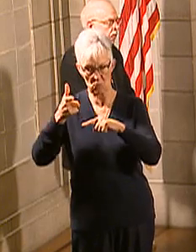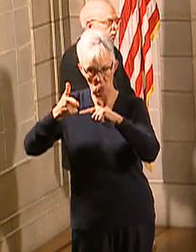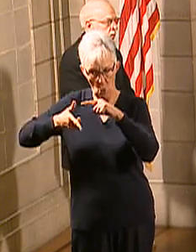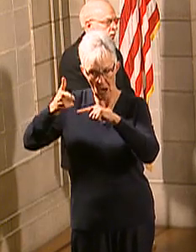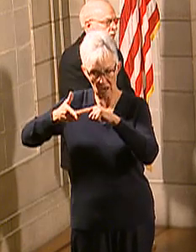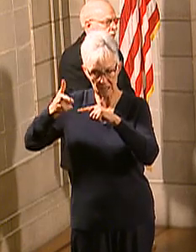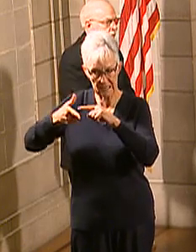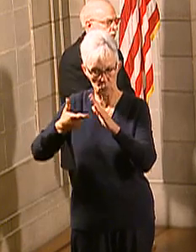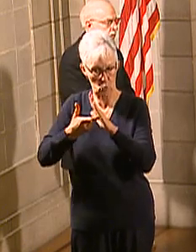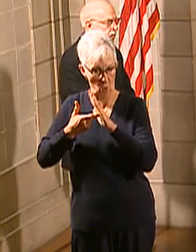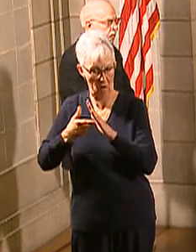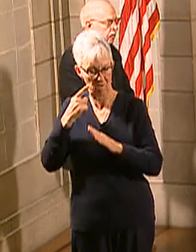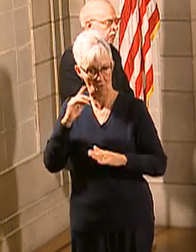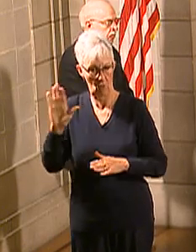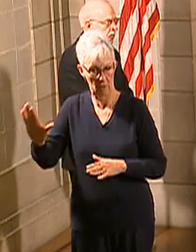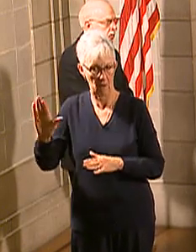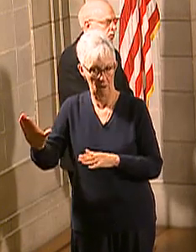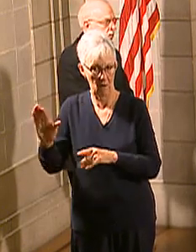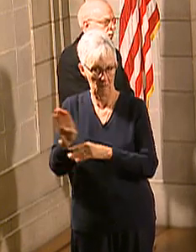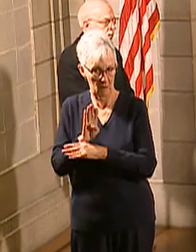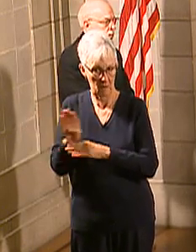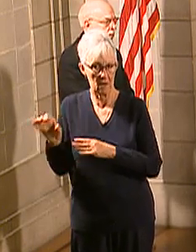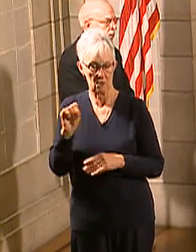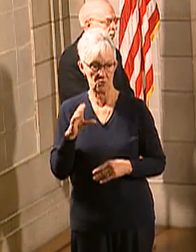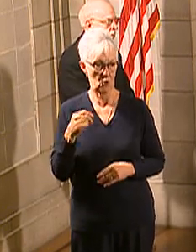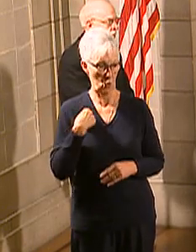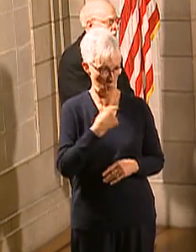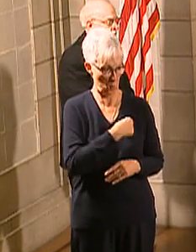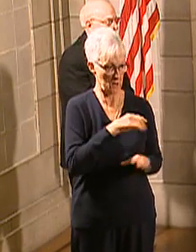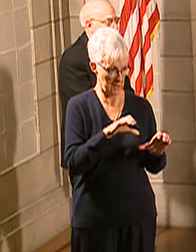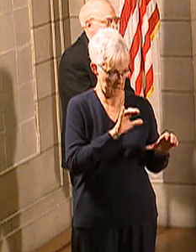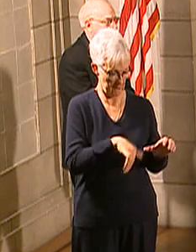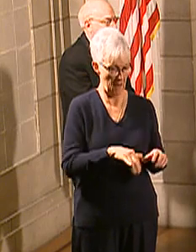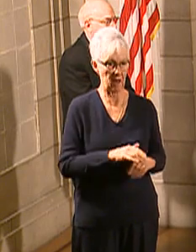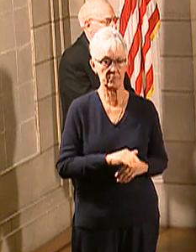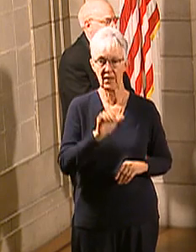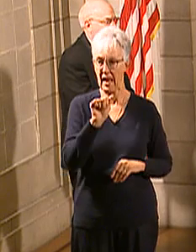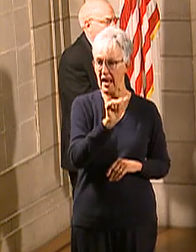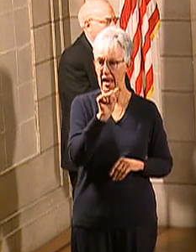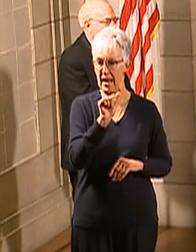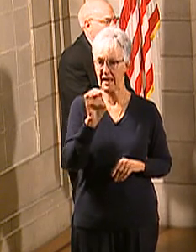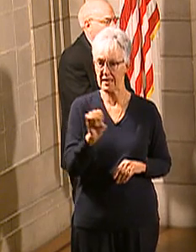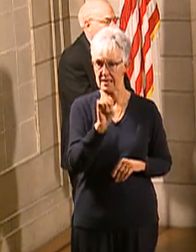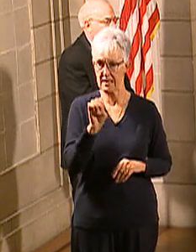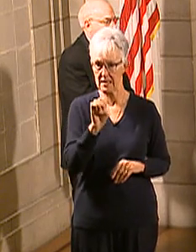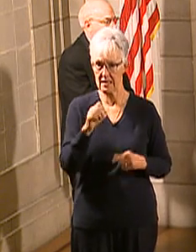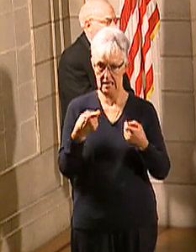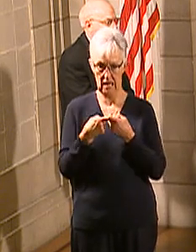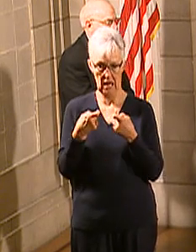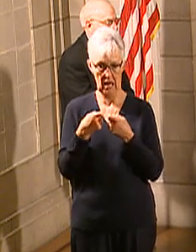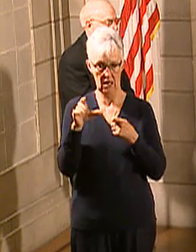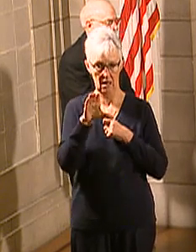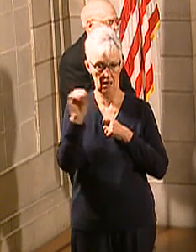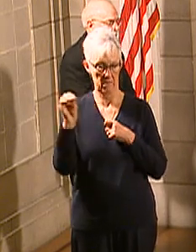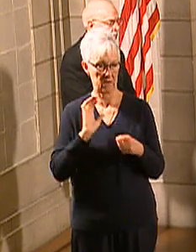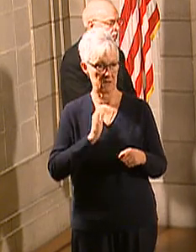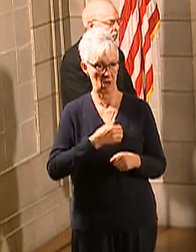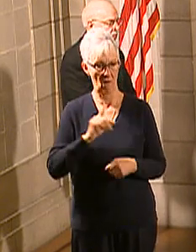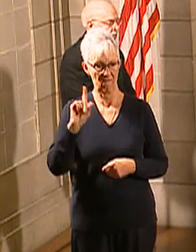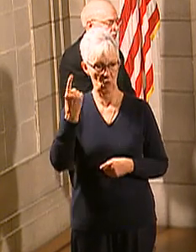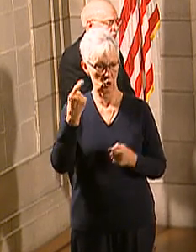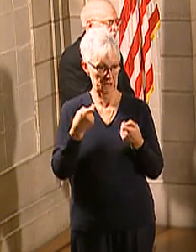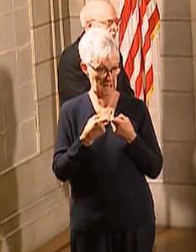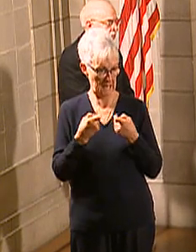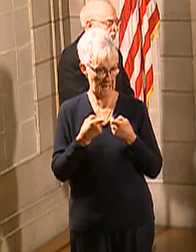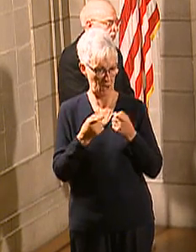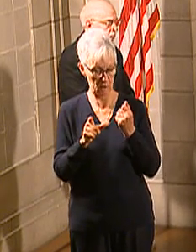exploring industrial technology. A&E Electric was our first Hastings area apprenticeship in the electrical